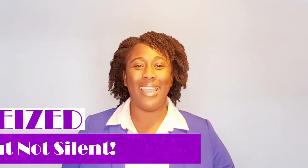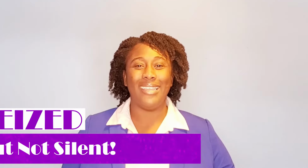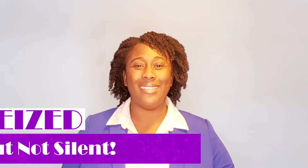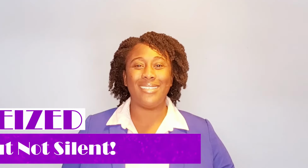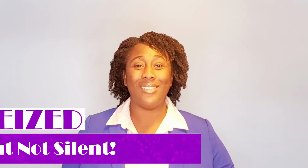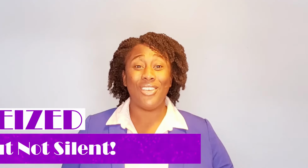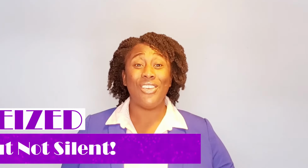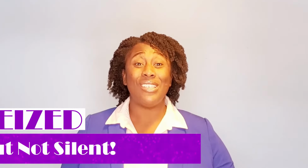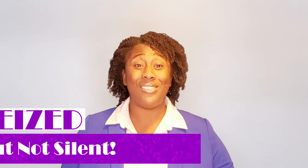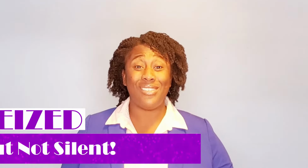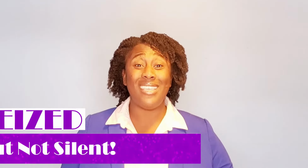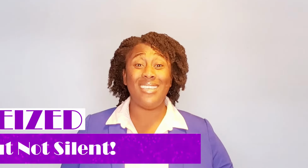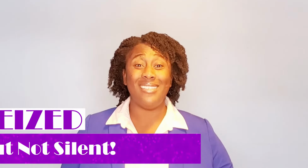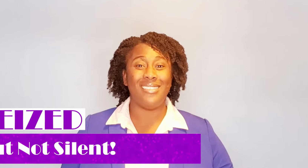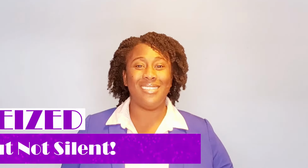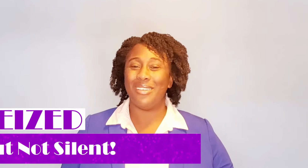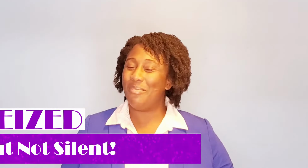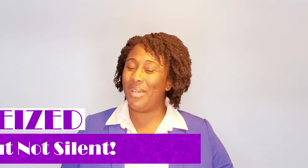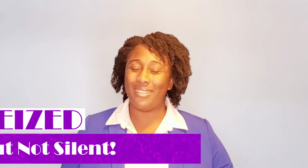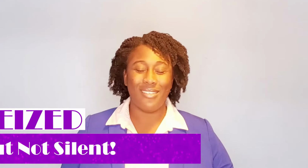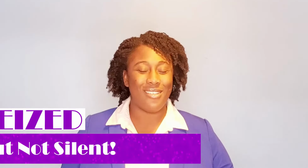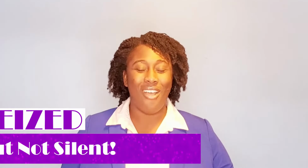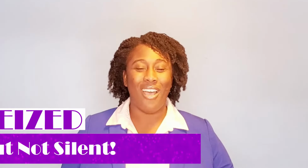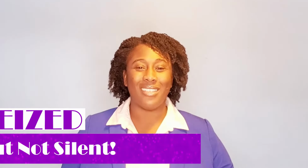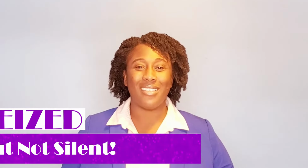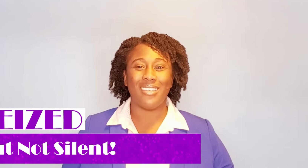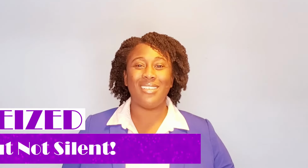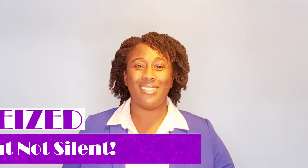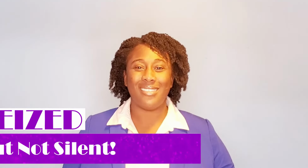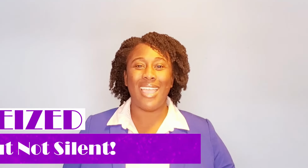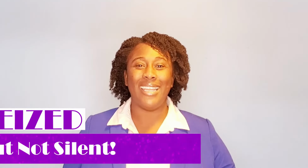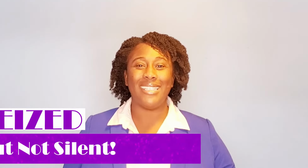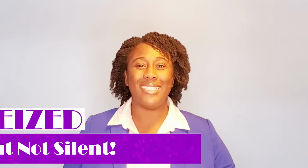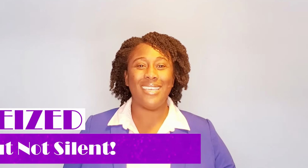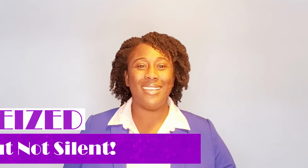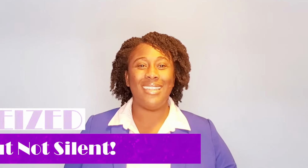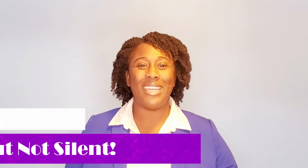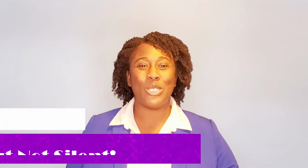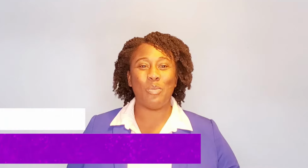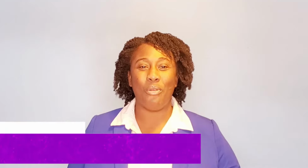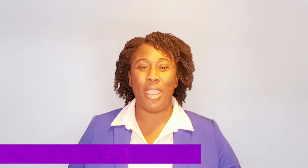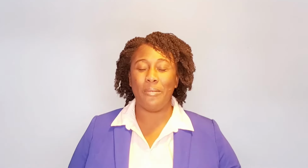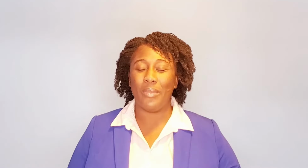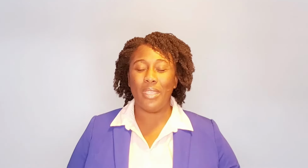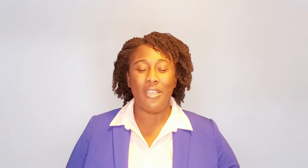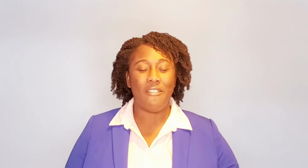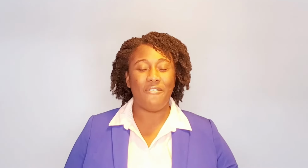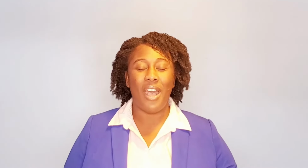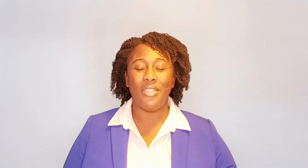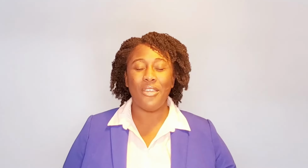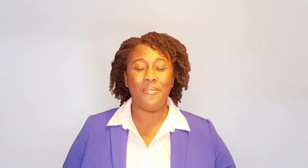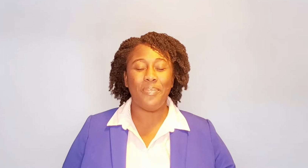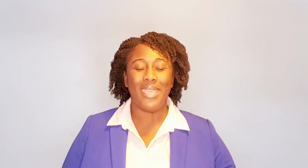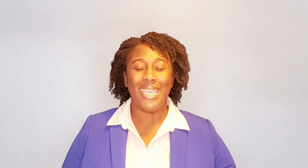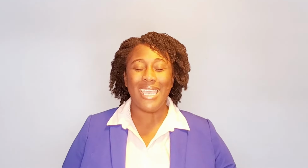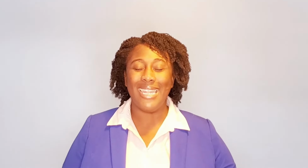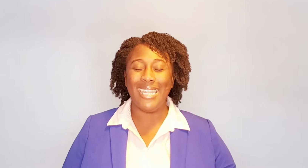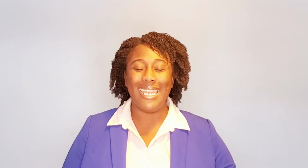silent.'" Seized but not silent. Let us pray. Father, in the name